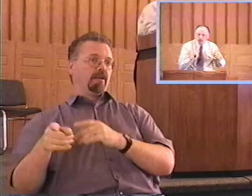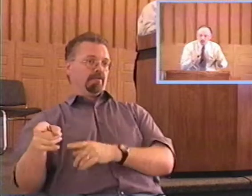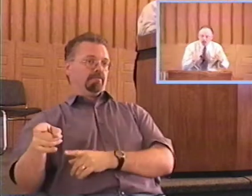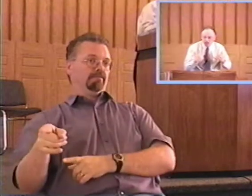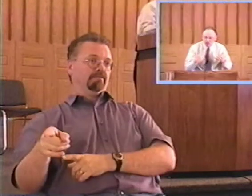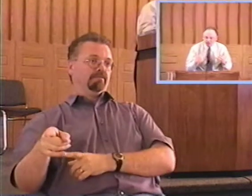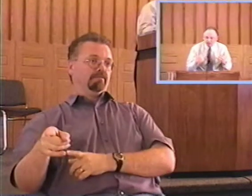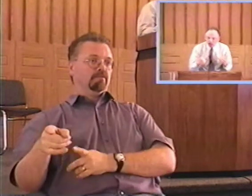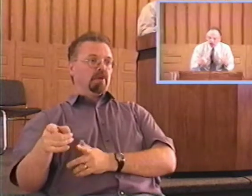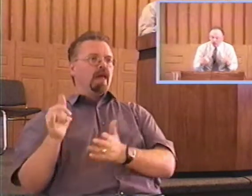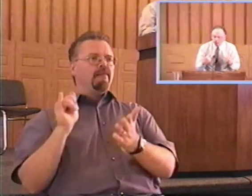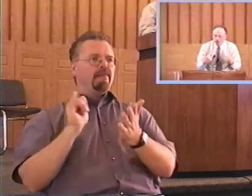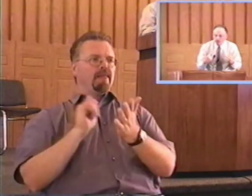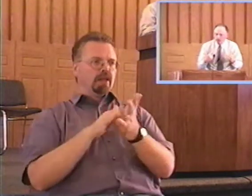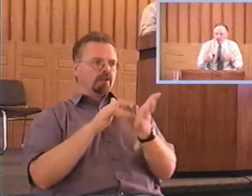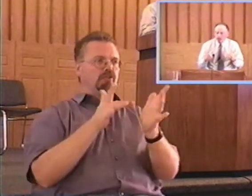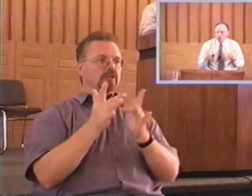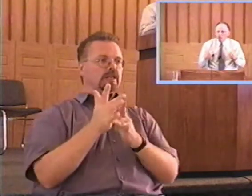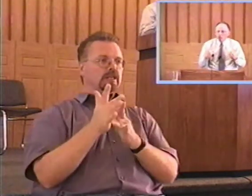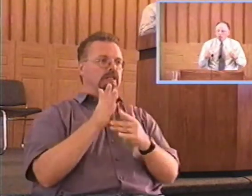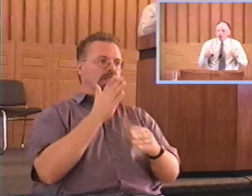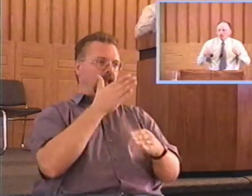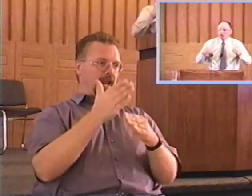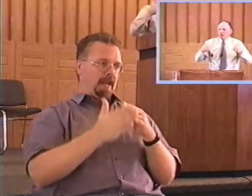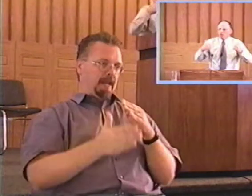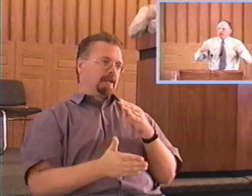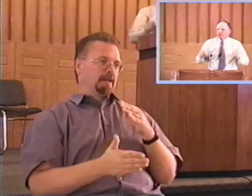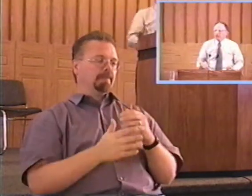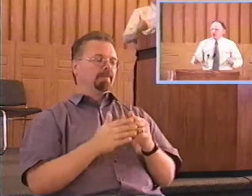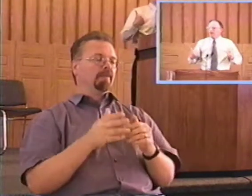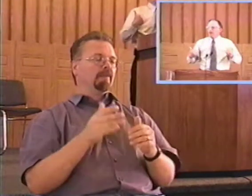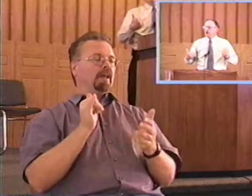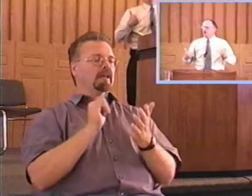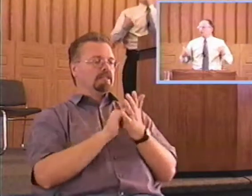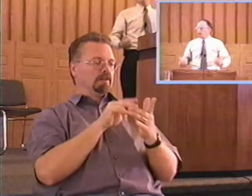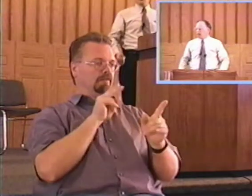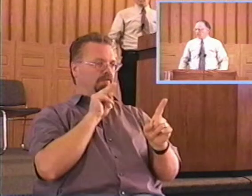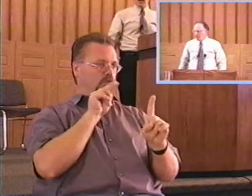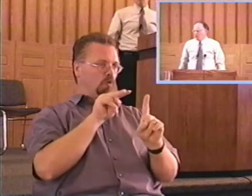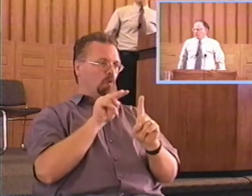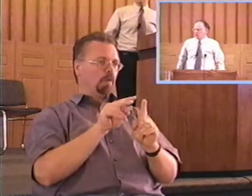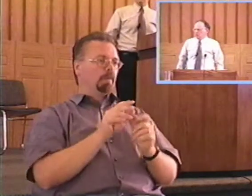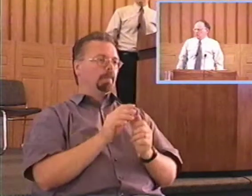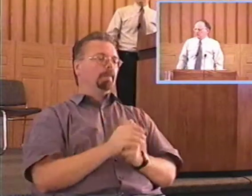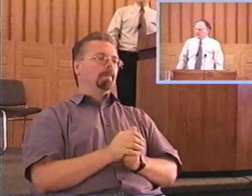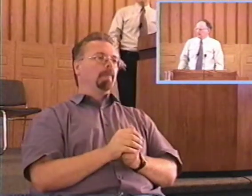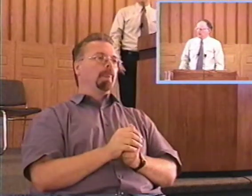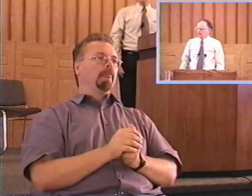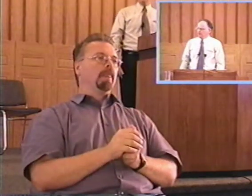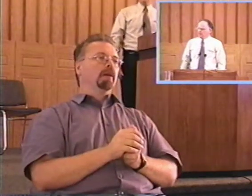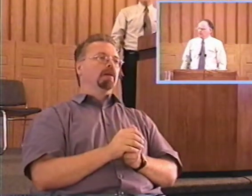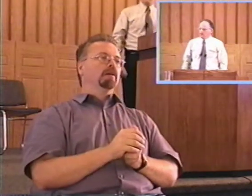that's Jesus' view. We ought to live in this reality.